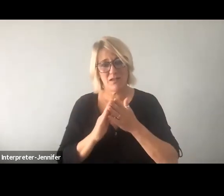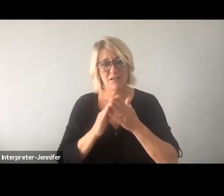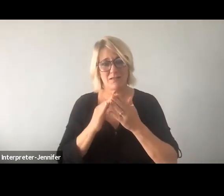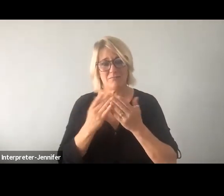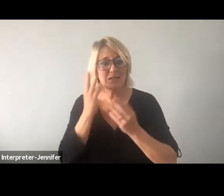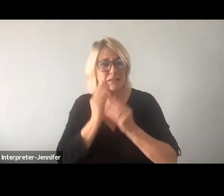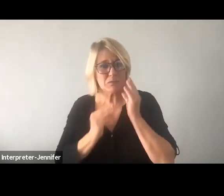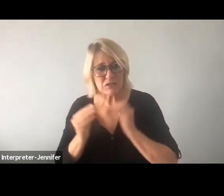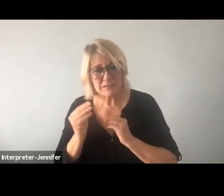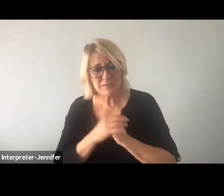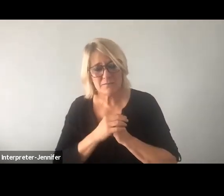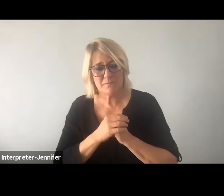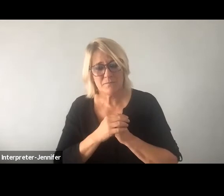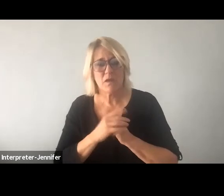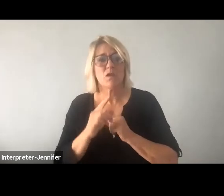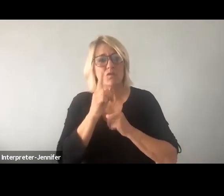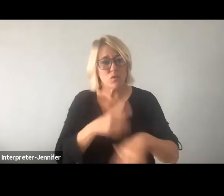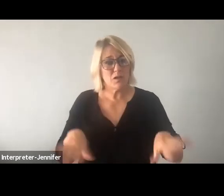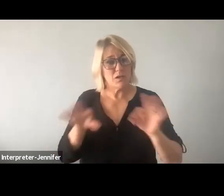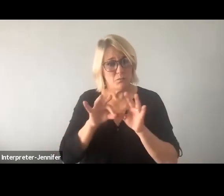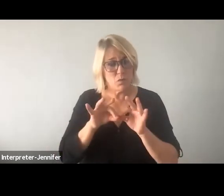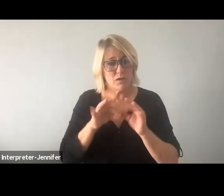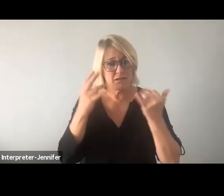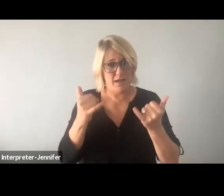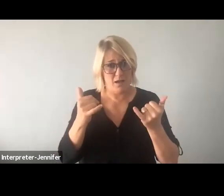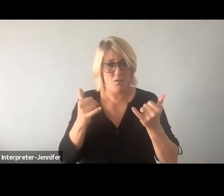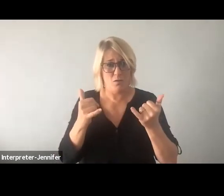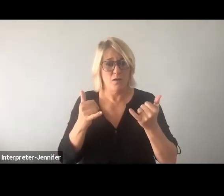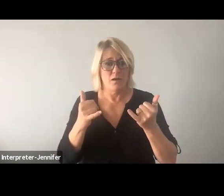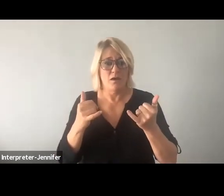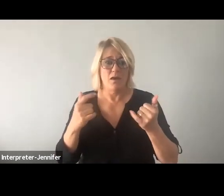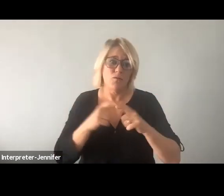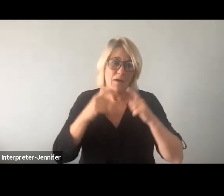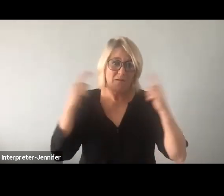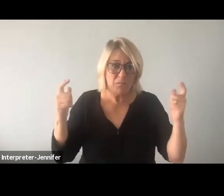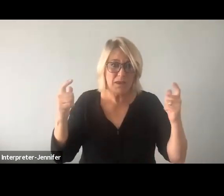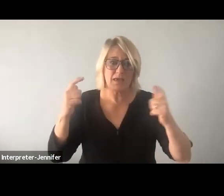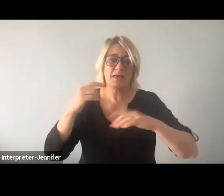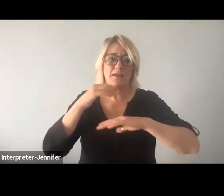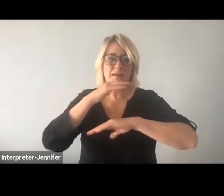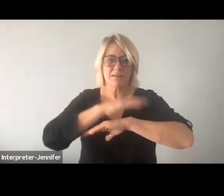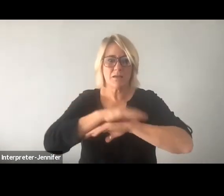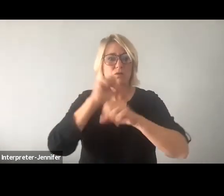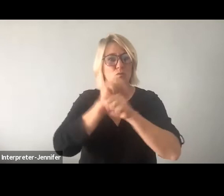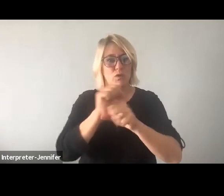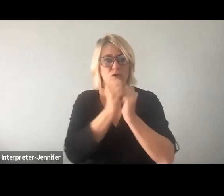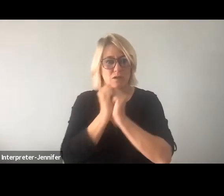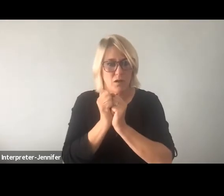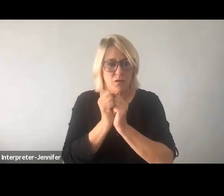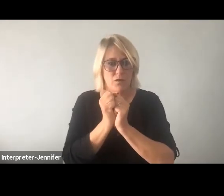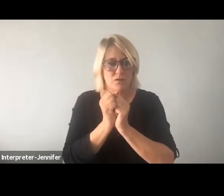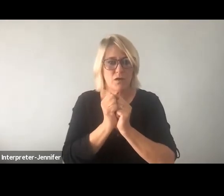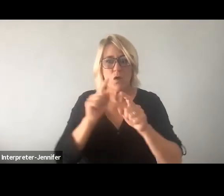I really think it is so important now more than ever that we have big tables, that we work together with stakeholders